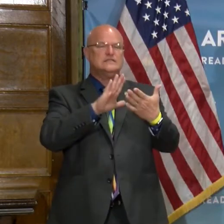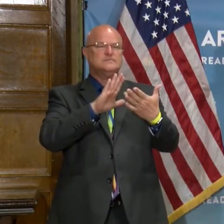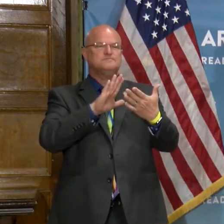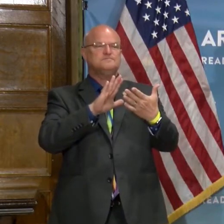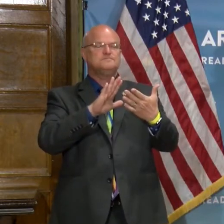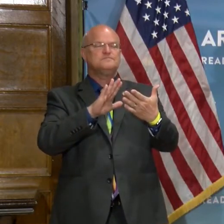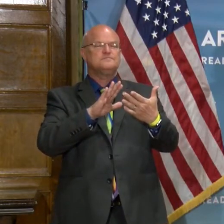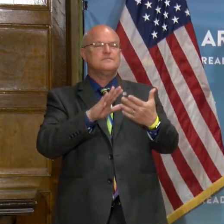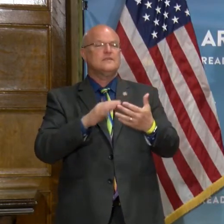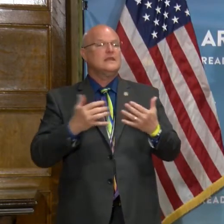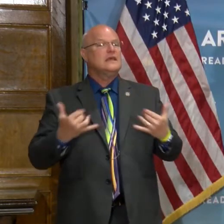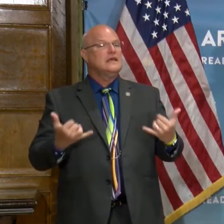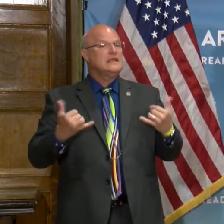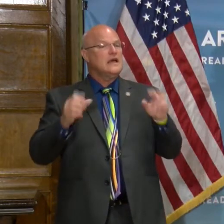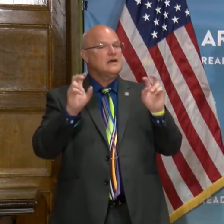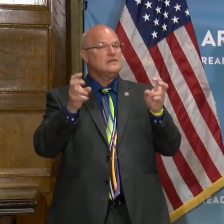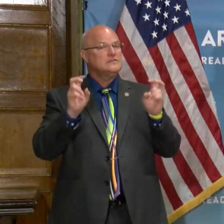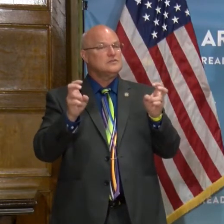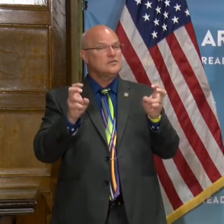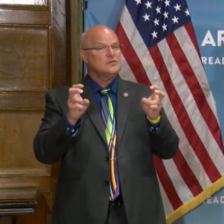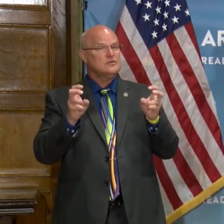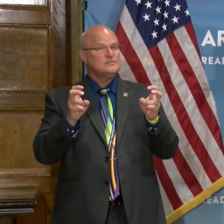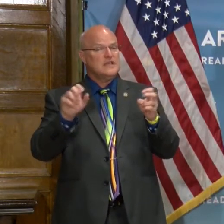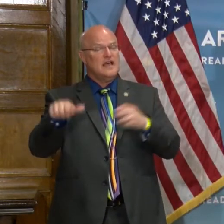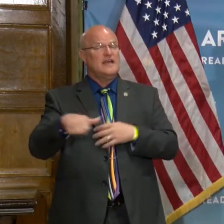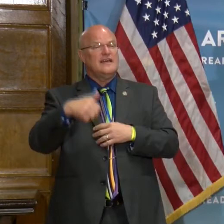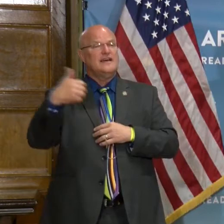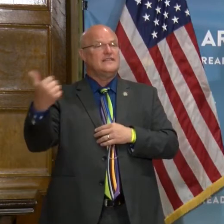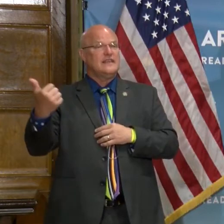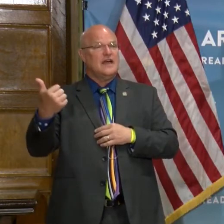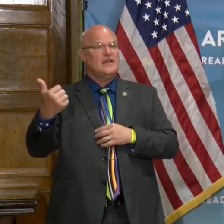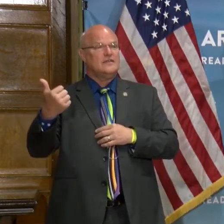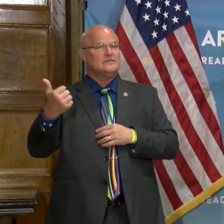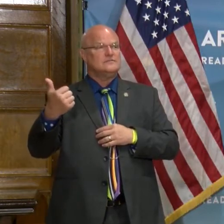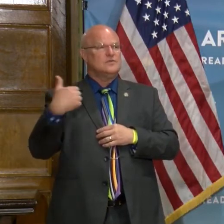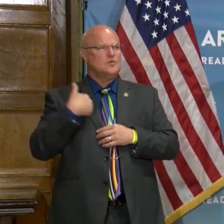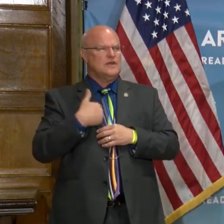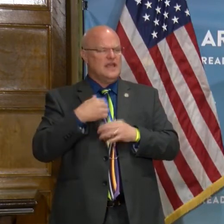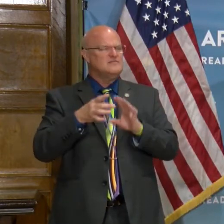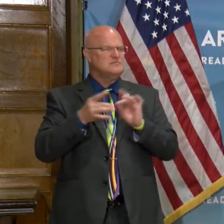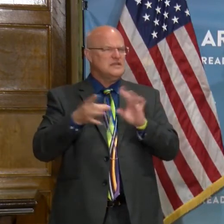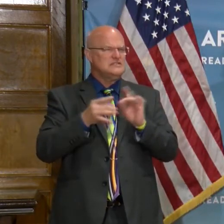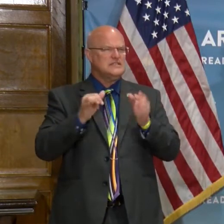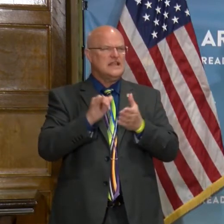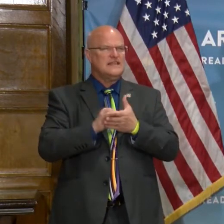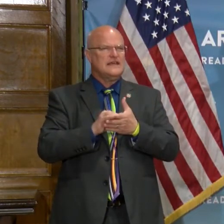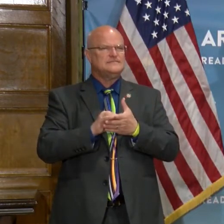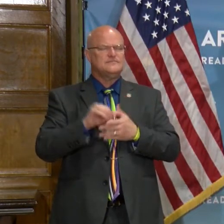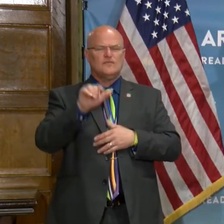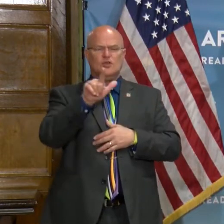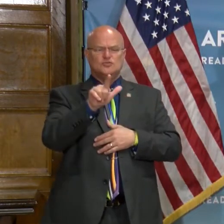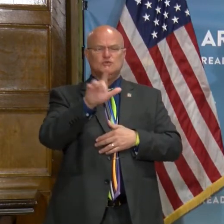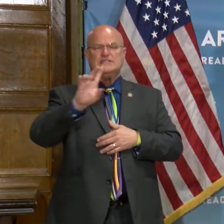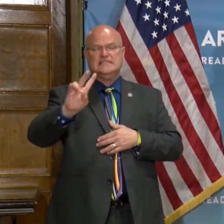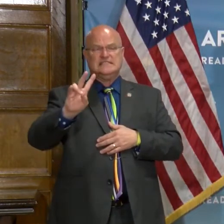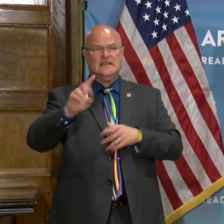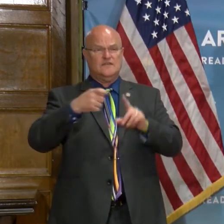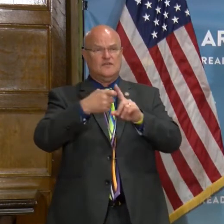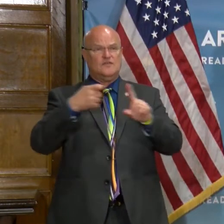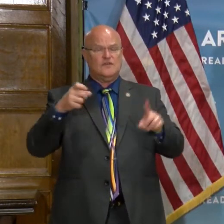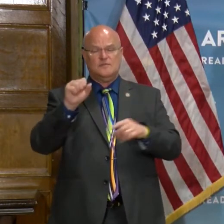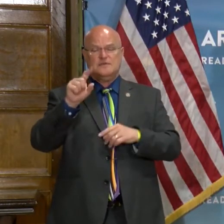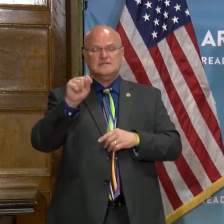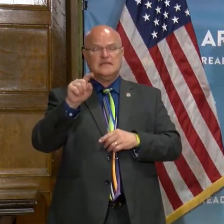as possible. Now, in terms of the other I've mentioned that at least 27 of those were